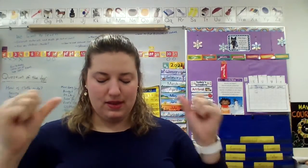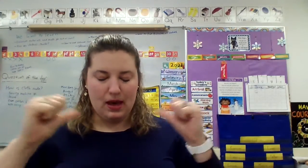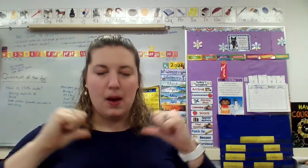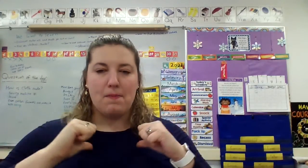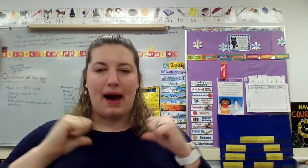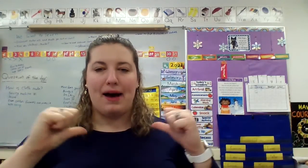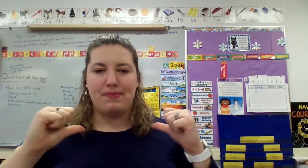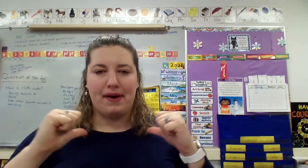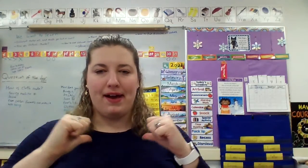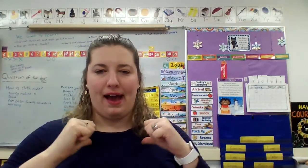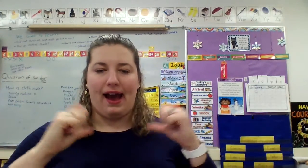Pop, eh.